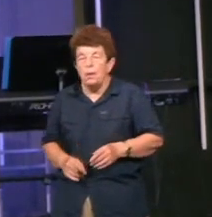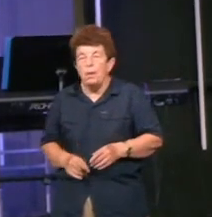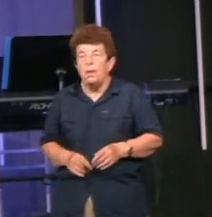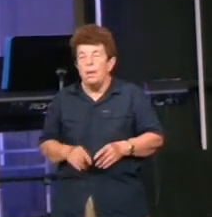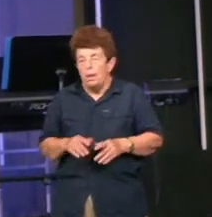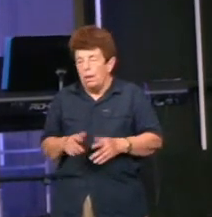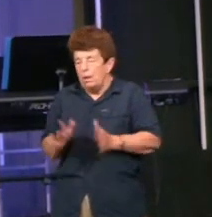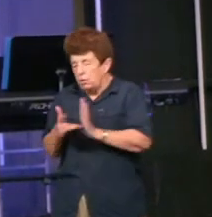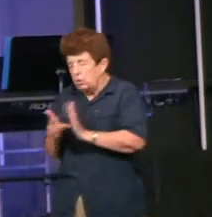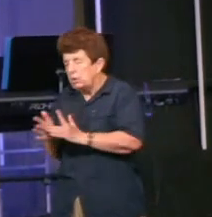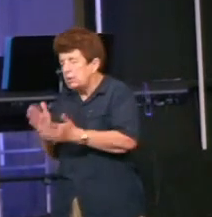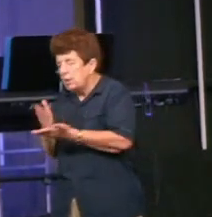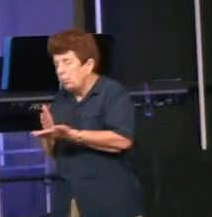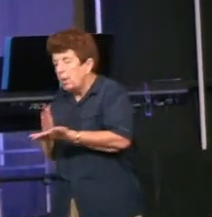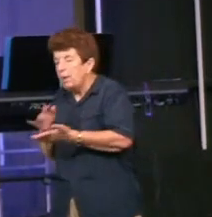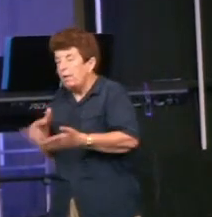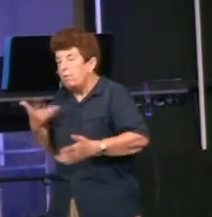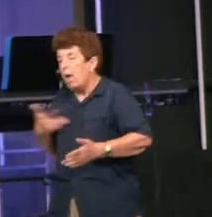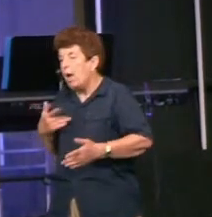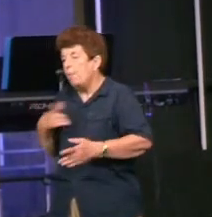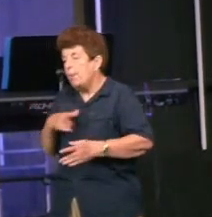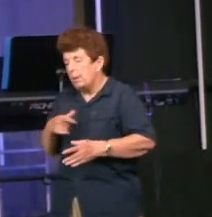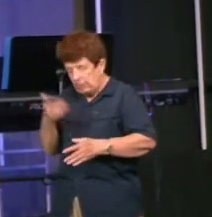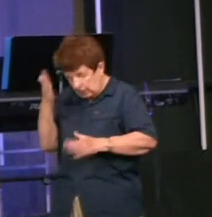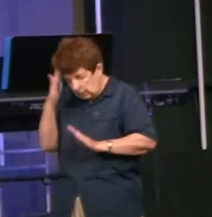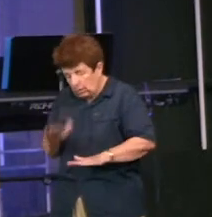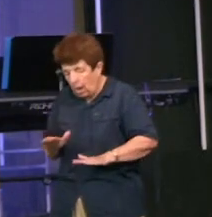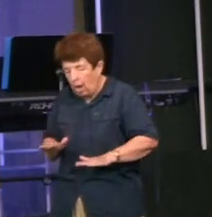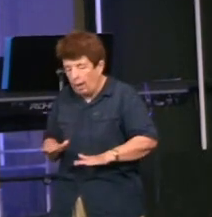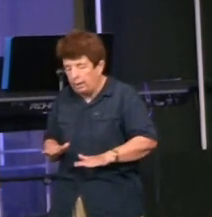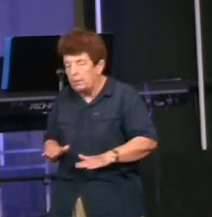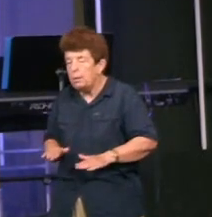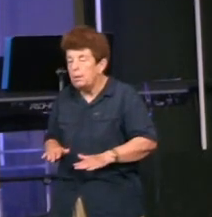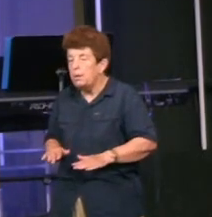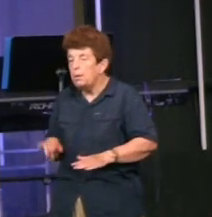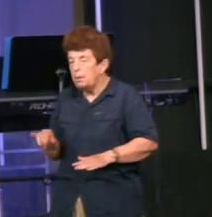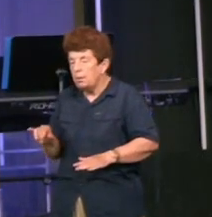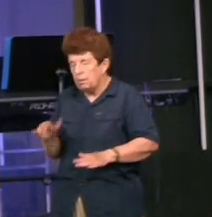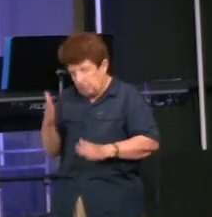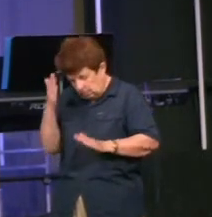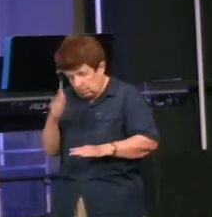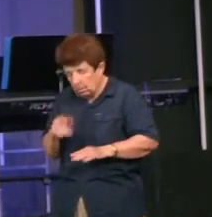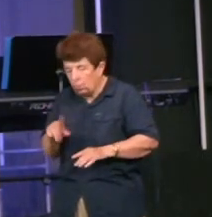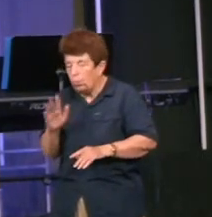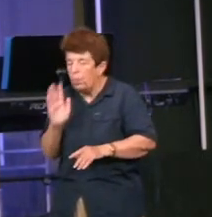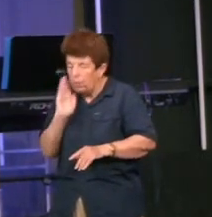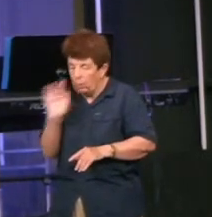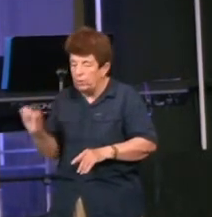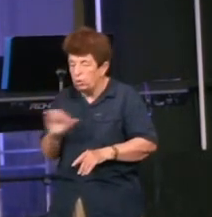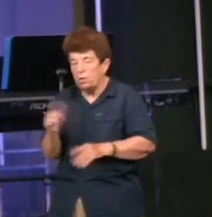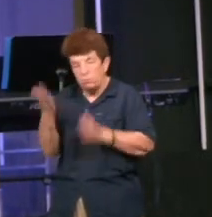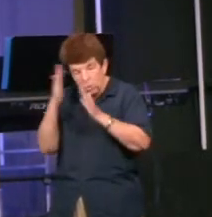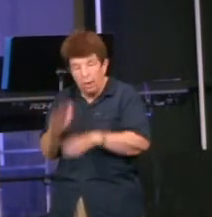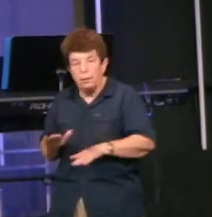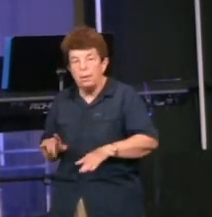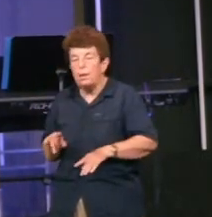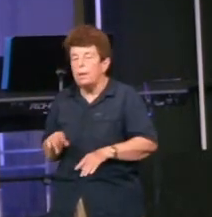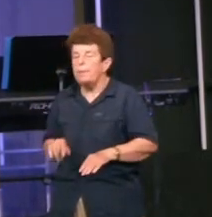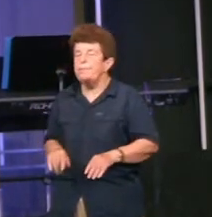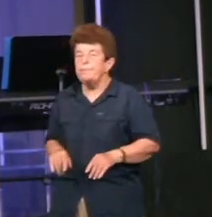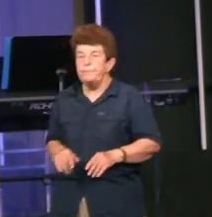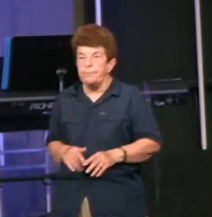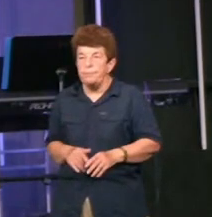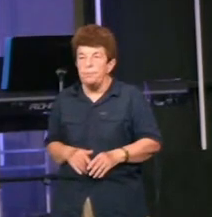is the bread of life because he died the death that we deserved and that he didn't.